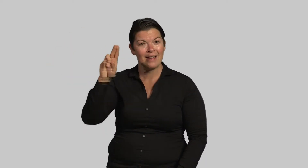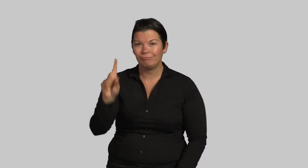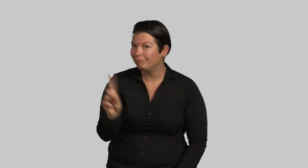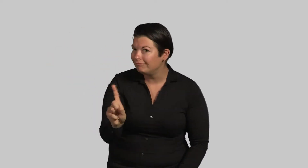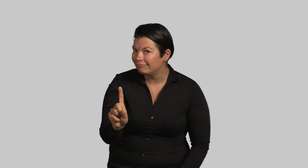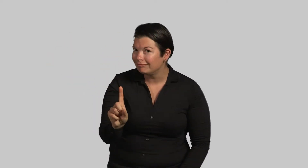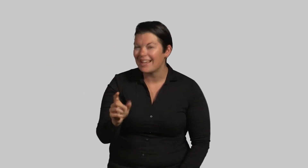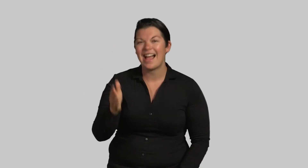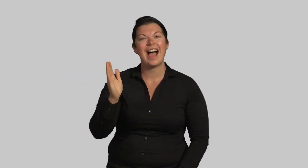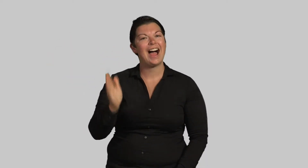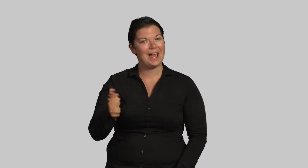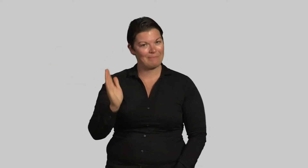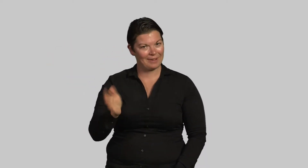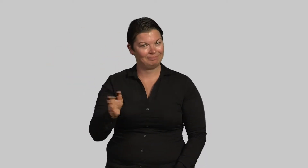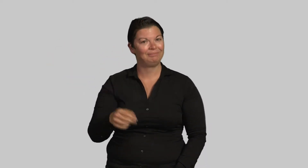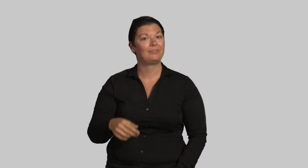Hi, my name is Amber.